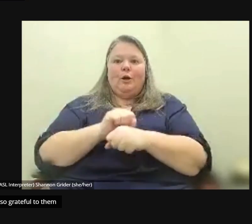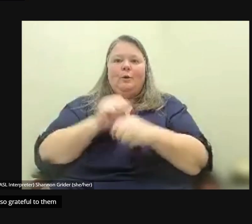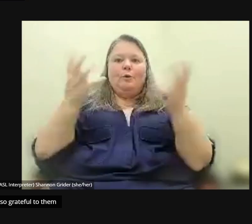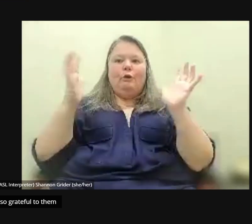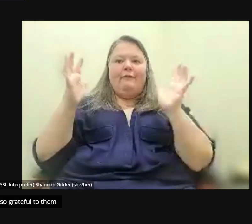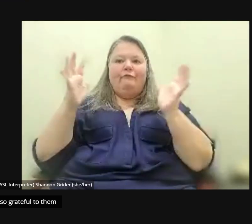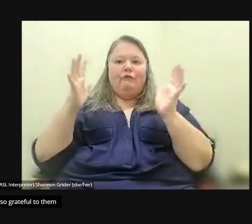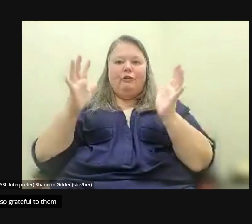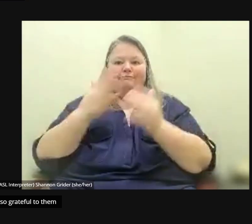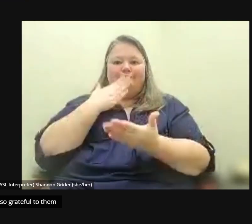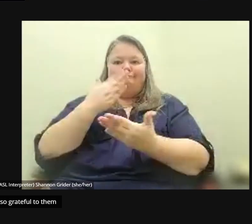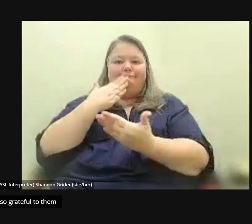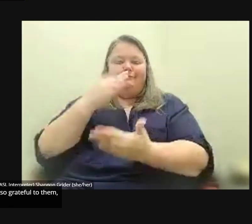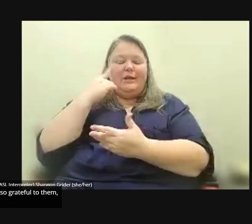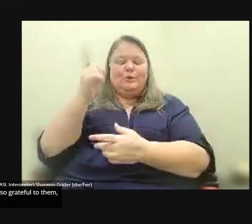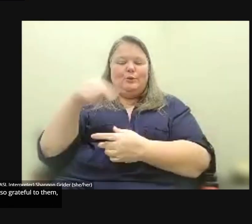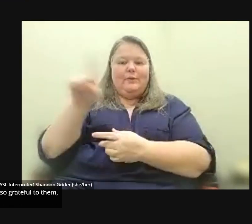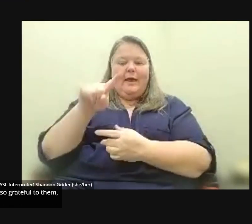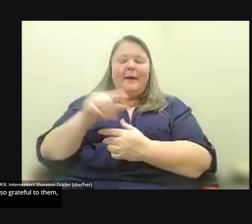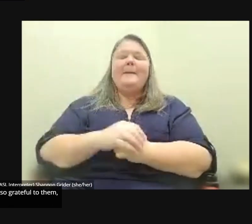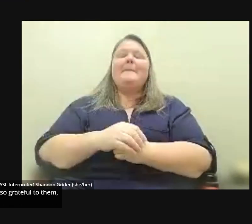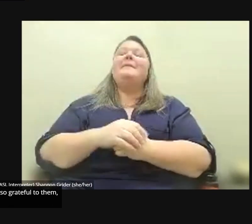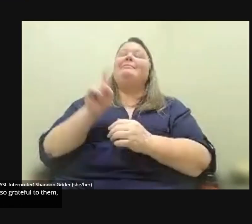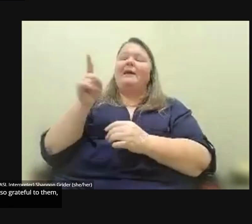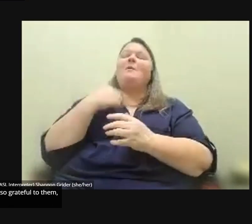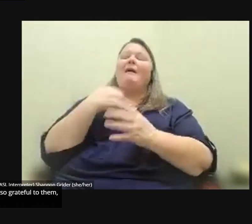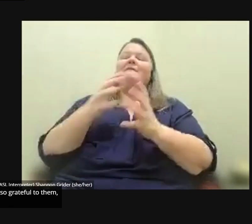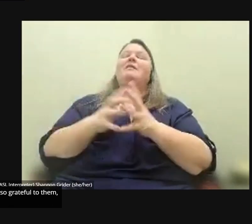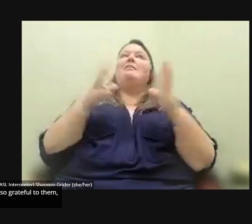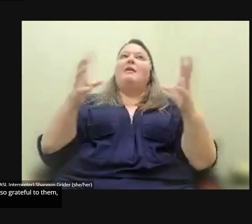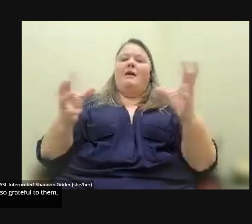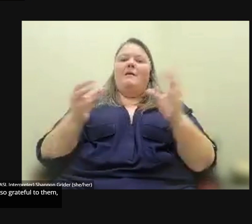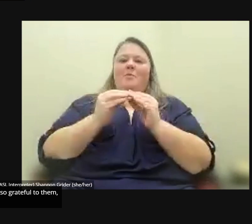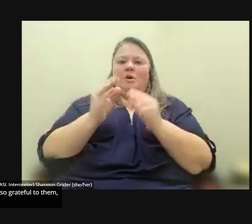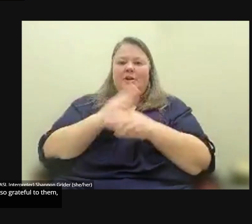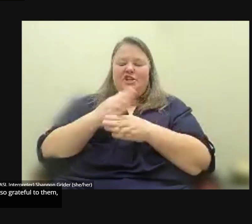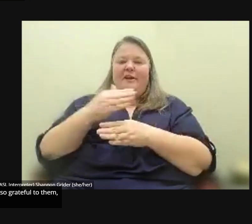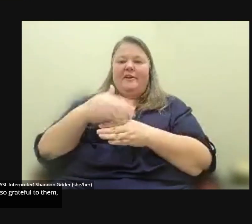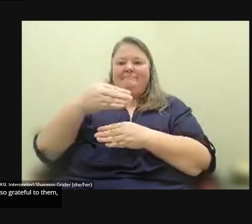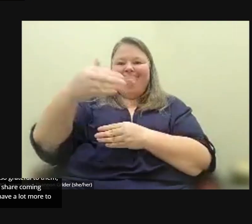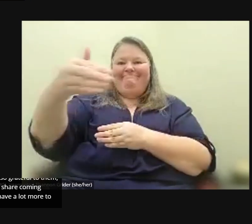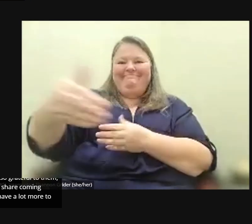have a lot more to share coming forward in that.